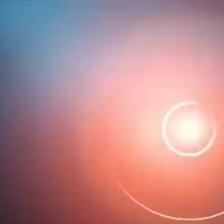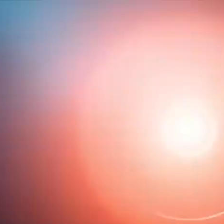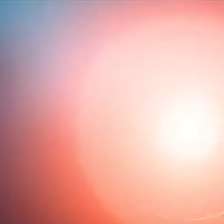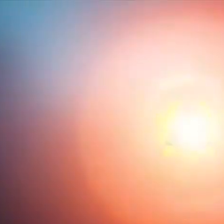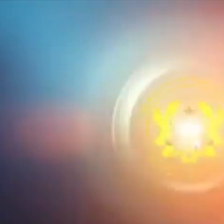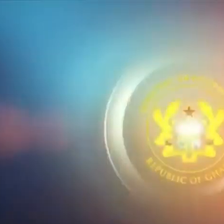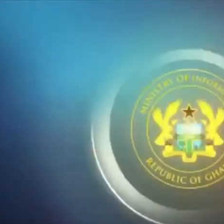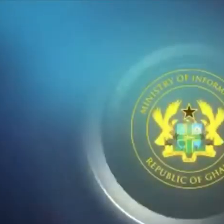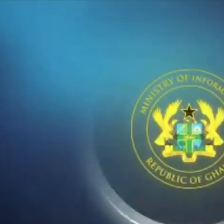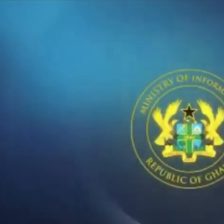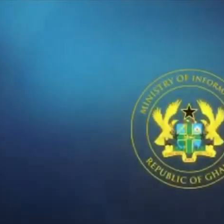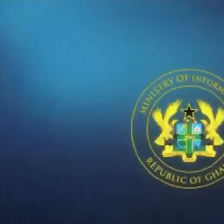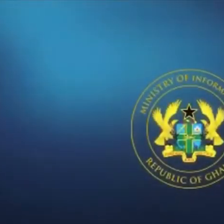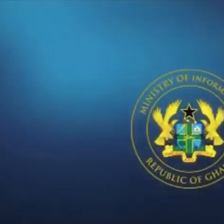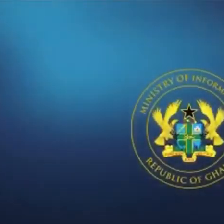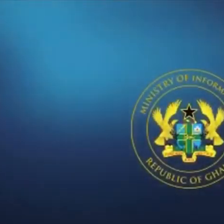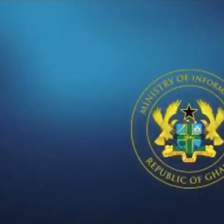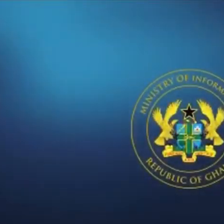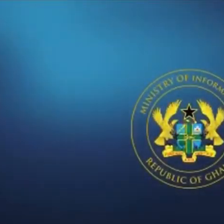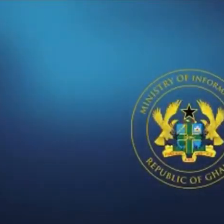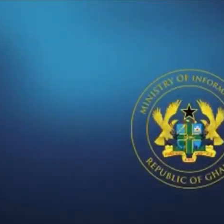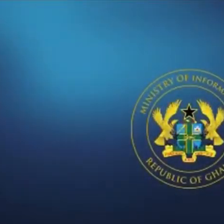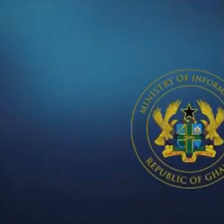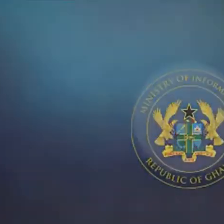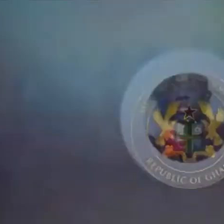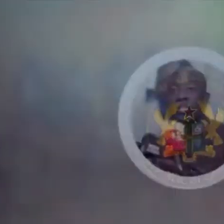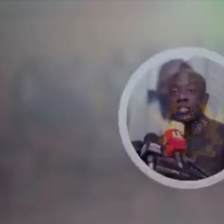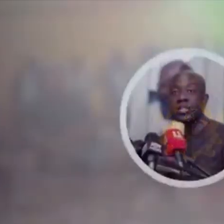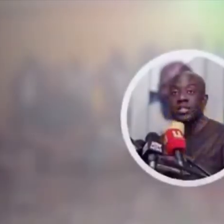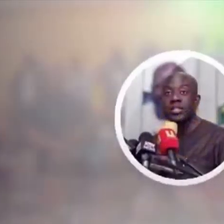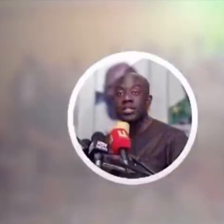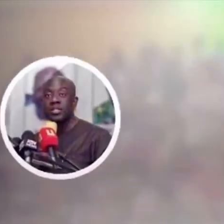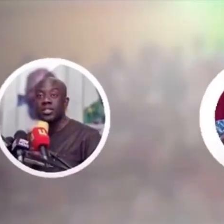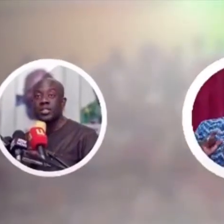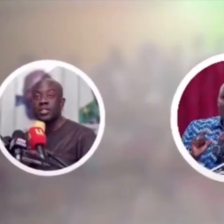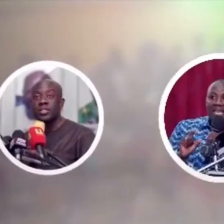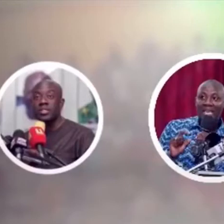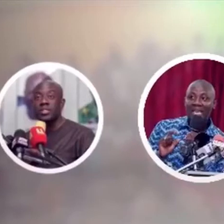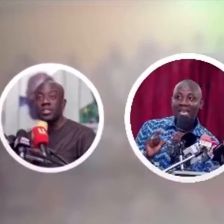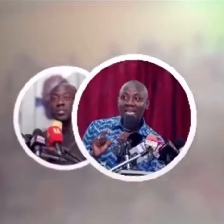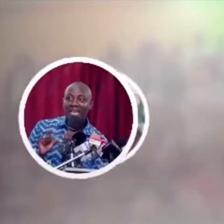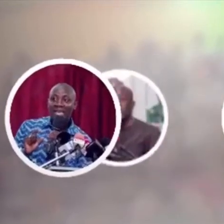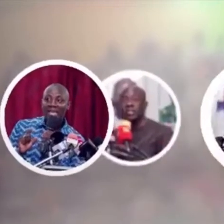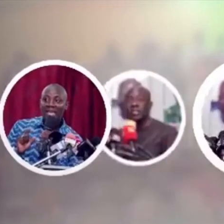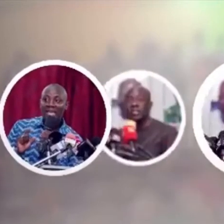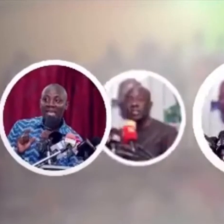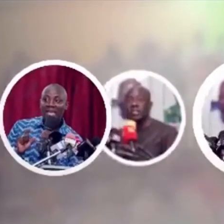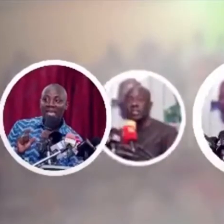Nime name